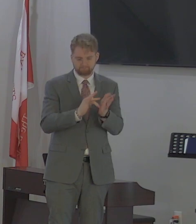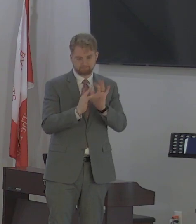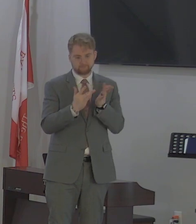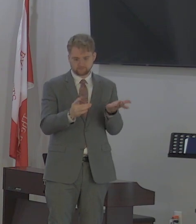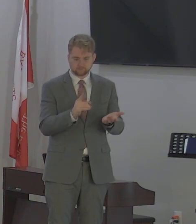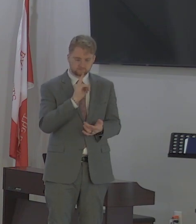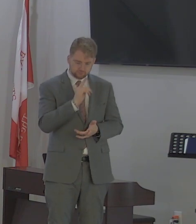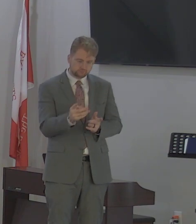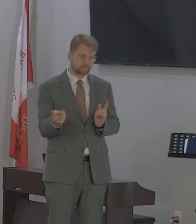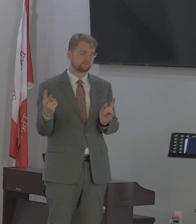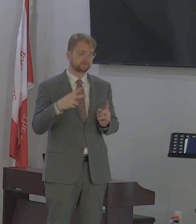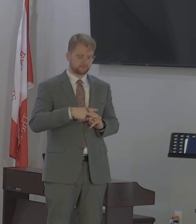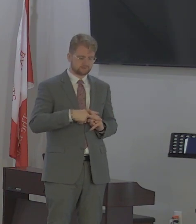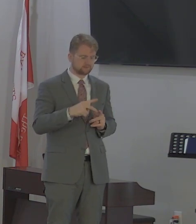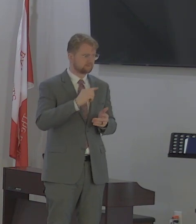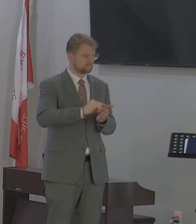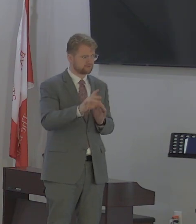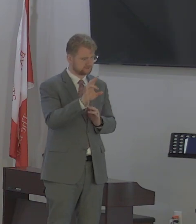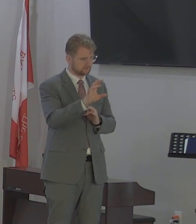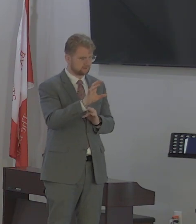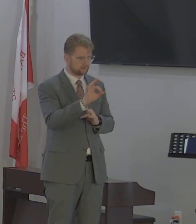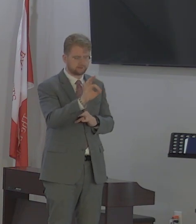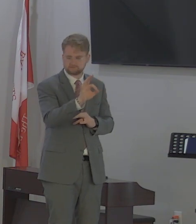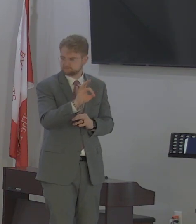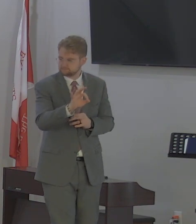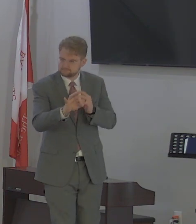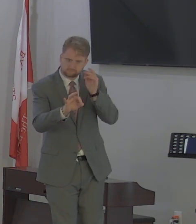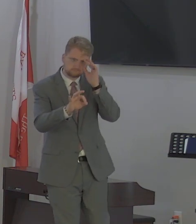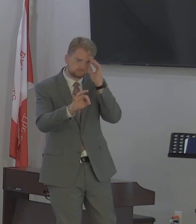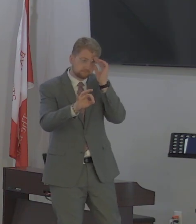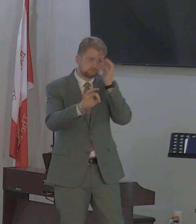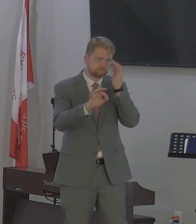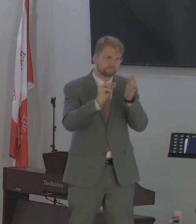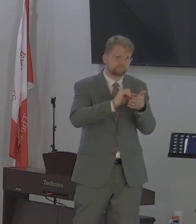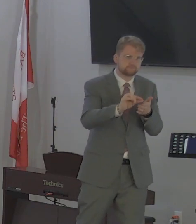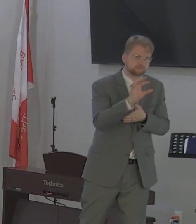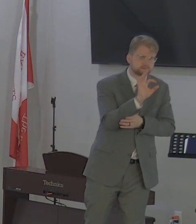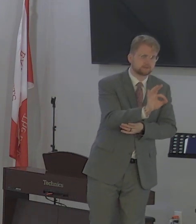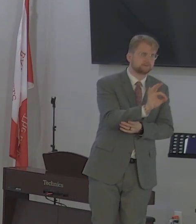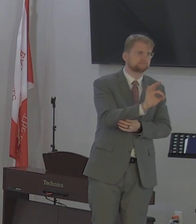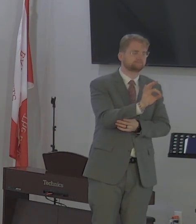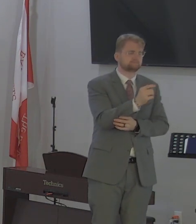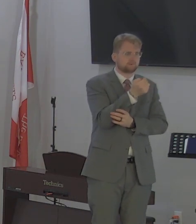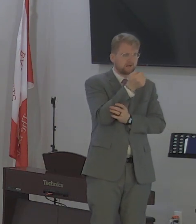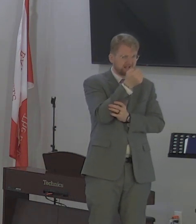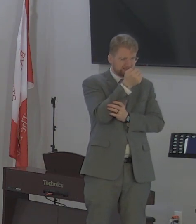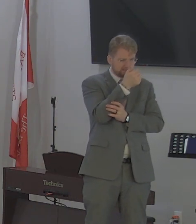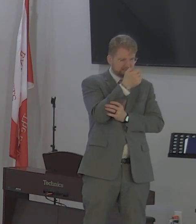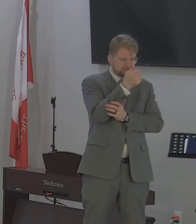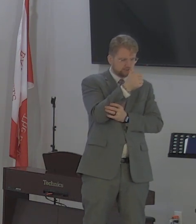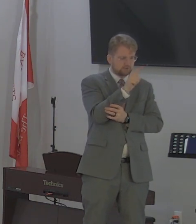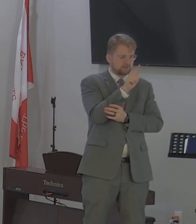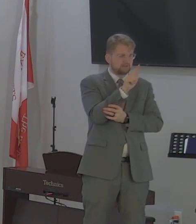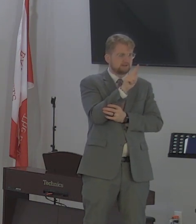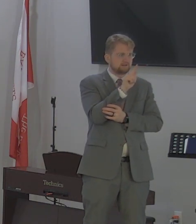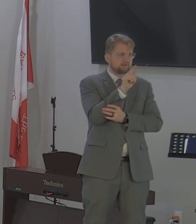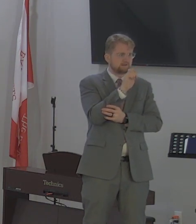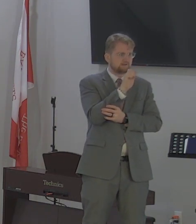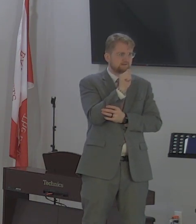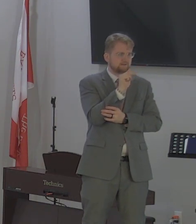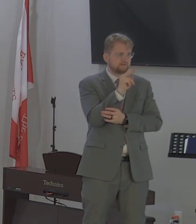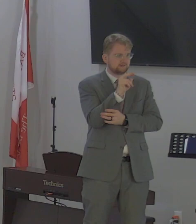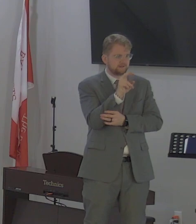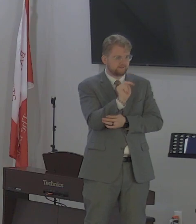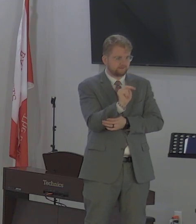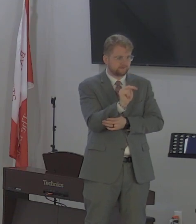application. Verse 9. Here's why. A little leaven leaveneth the